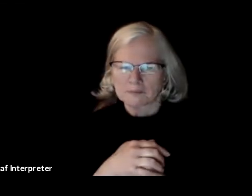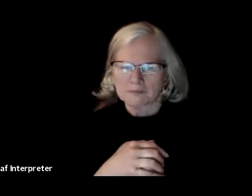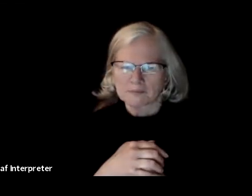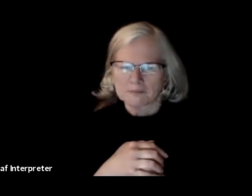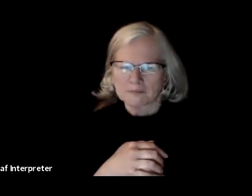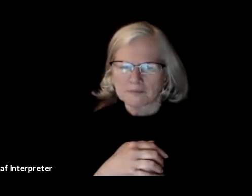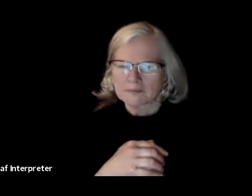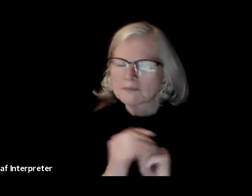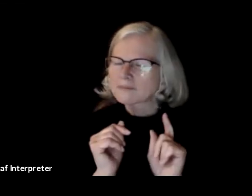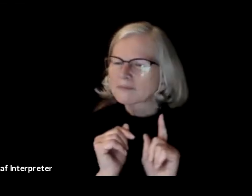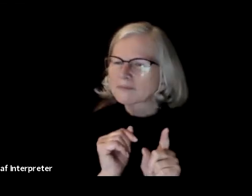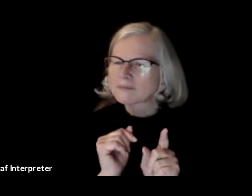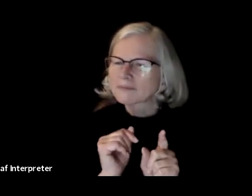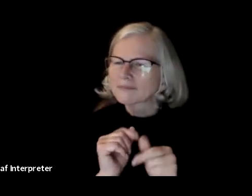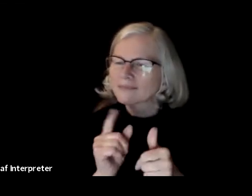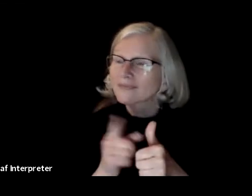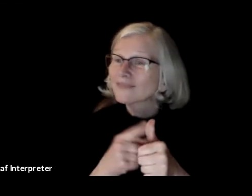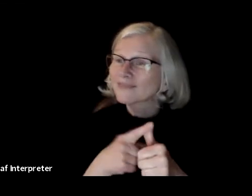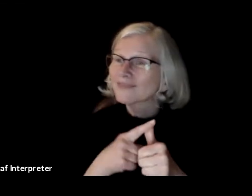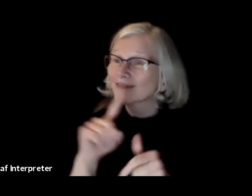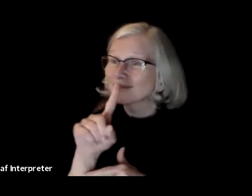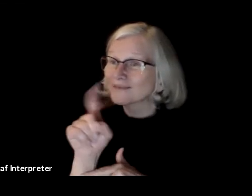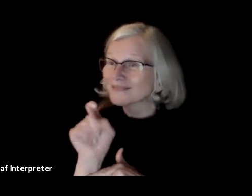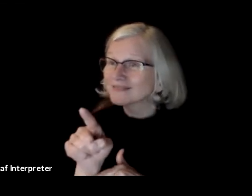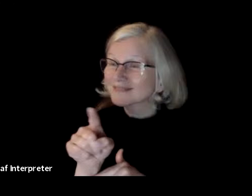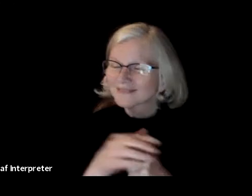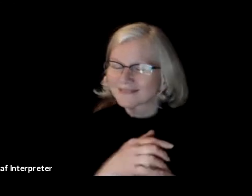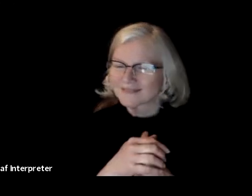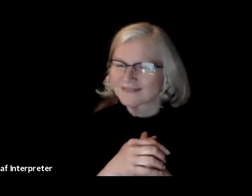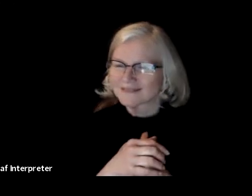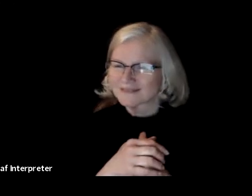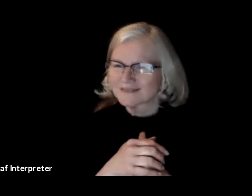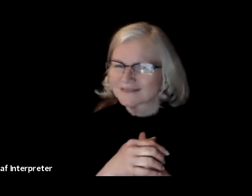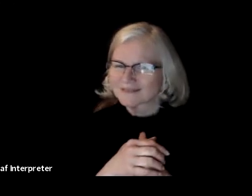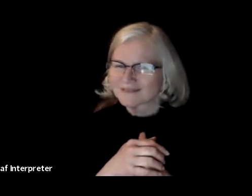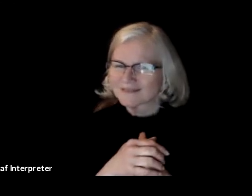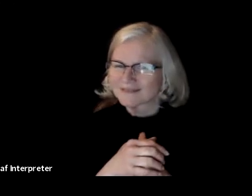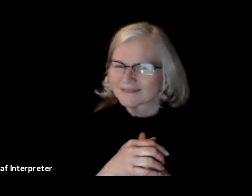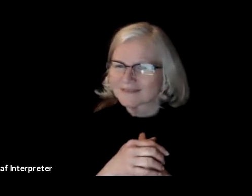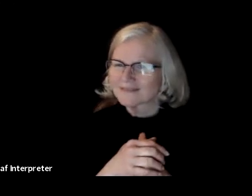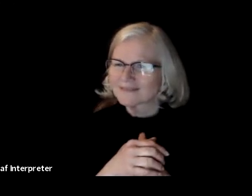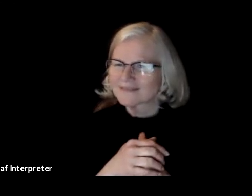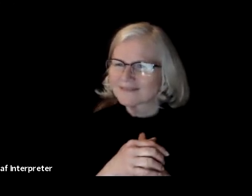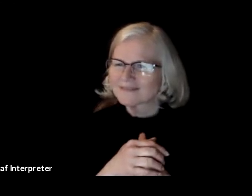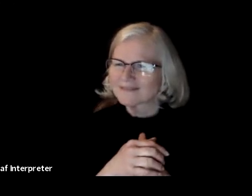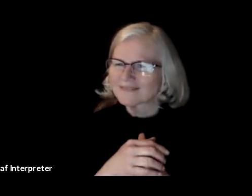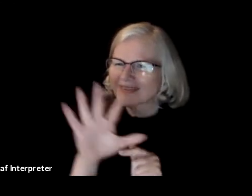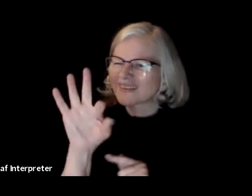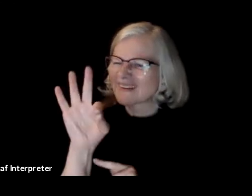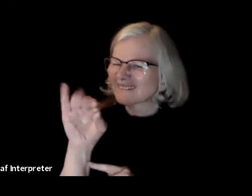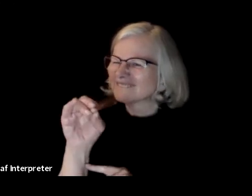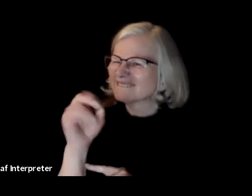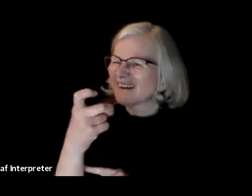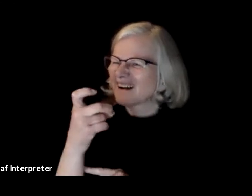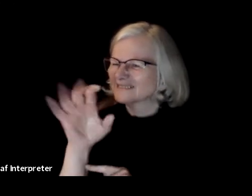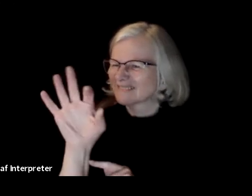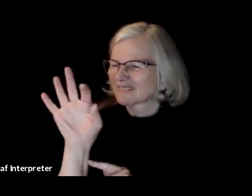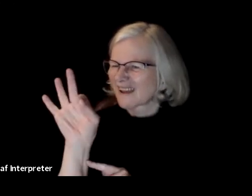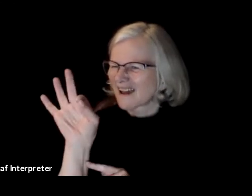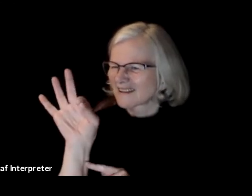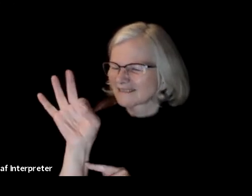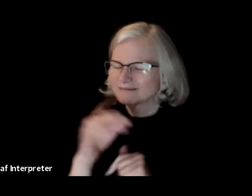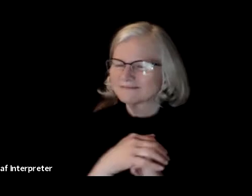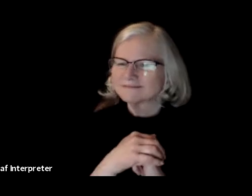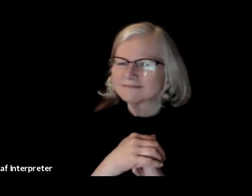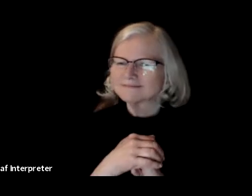Our first question comes from the line of Theo Kidd from Fox 9. Your line is open. Hi, Commissioner